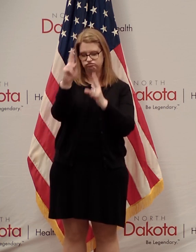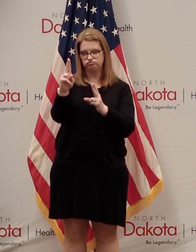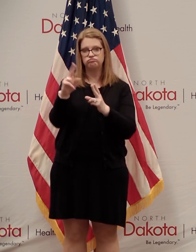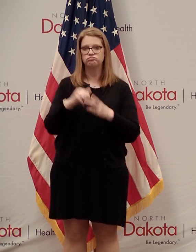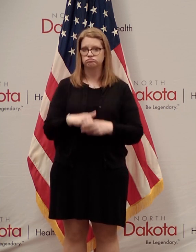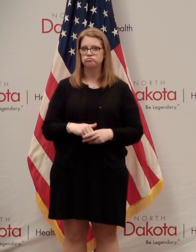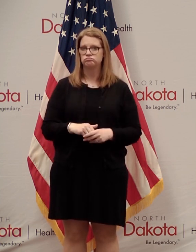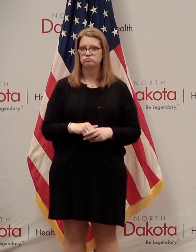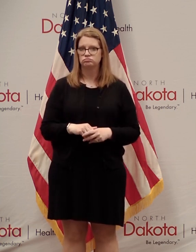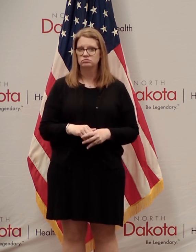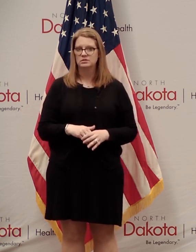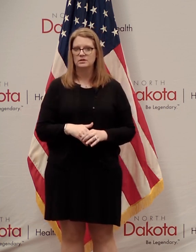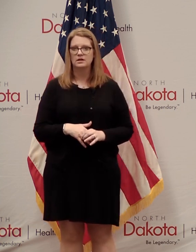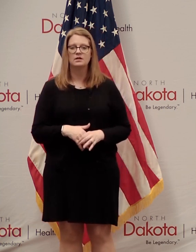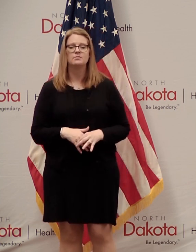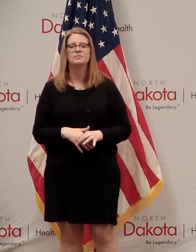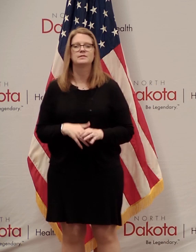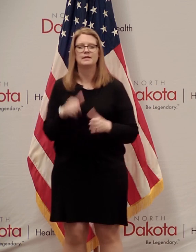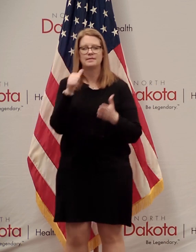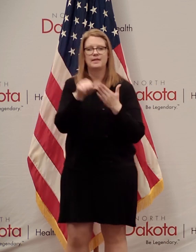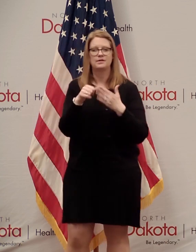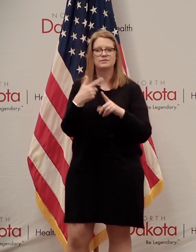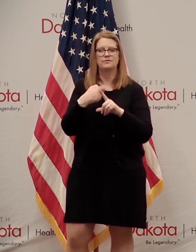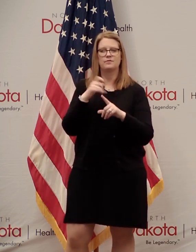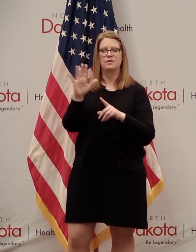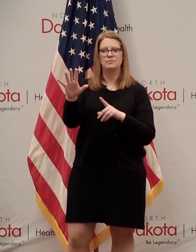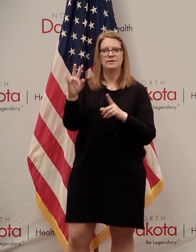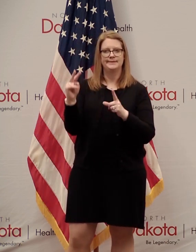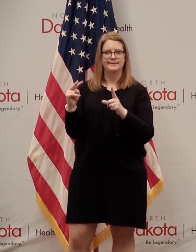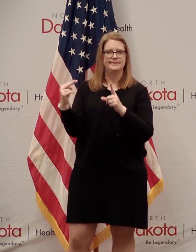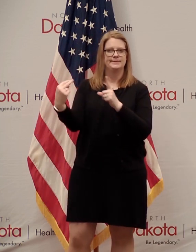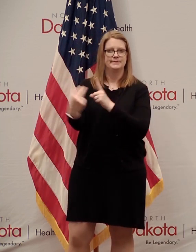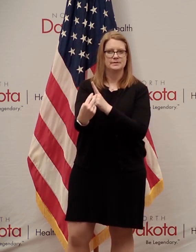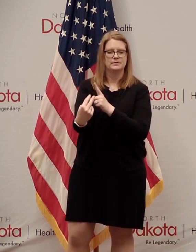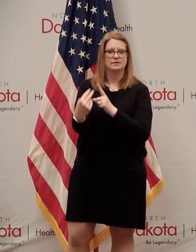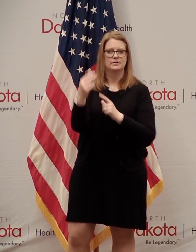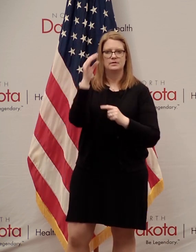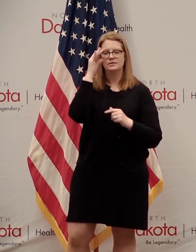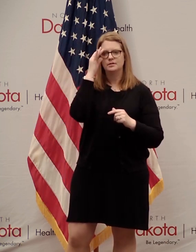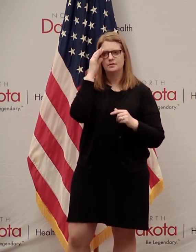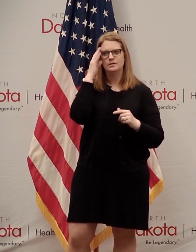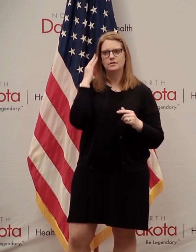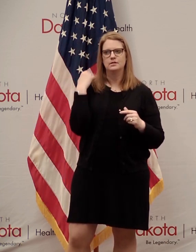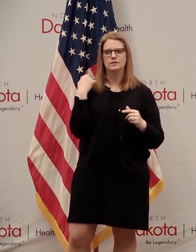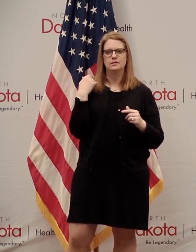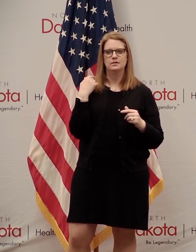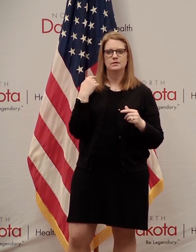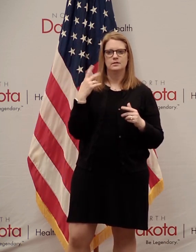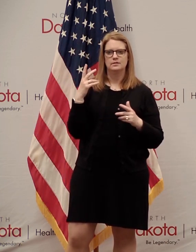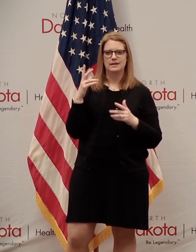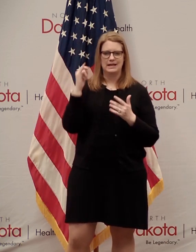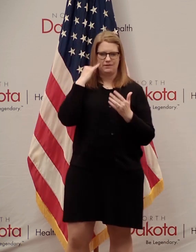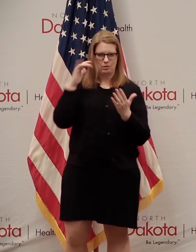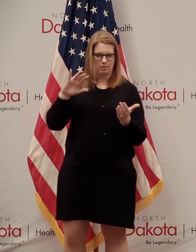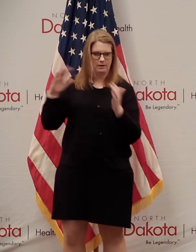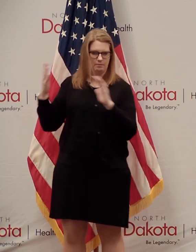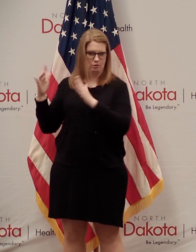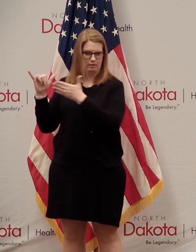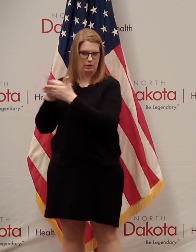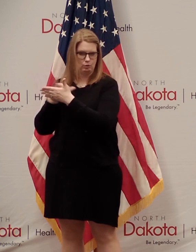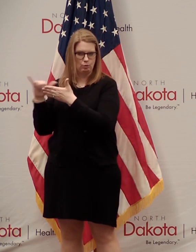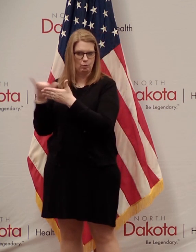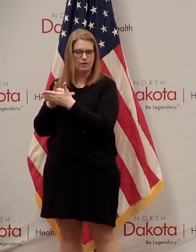think where the letters are coming from are from the standpoint of in some cases, like if you compare to New York, and